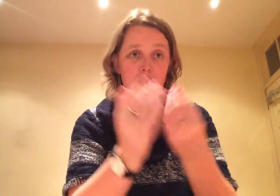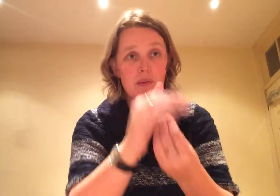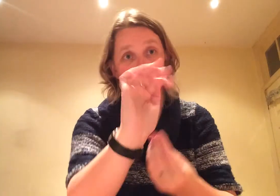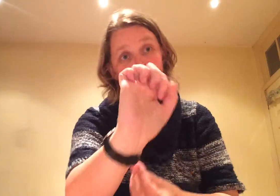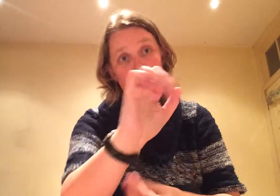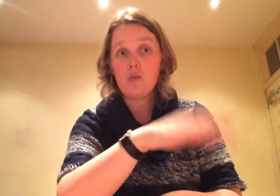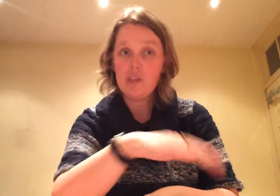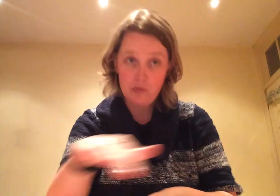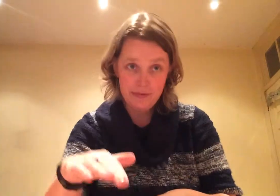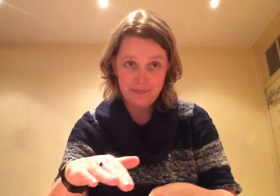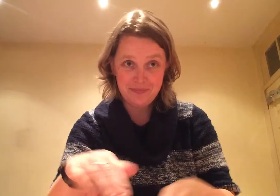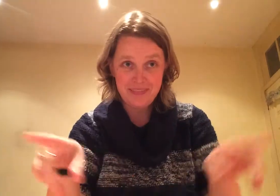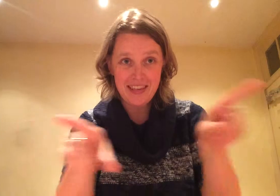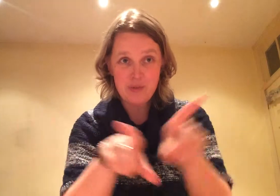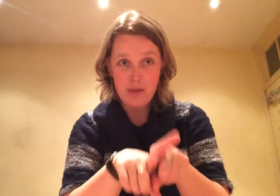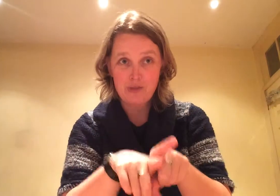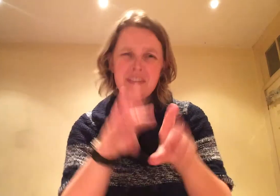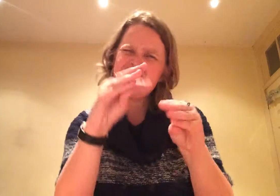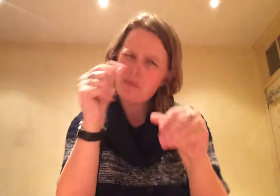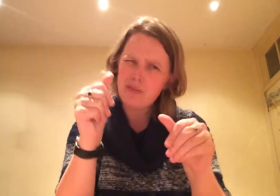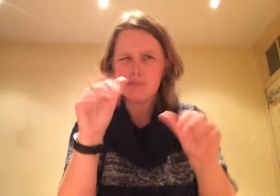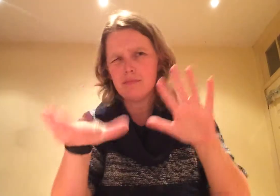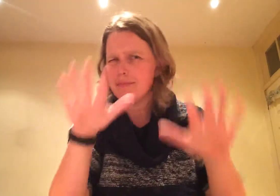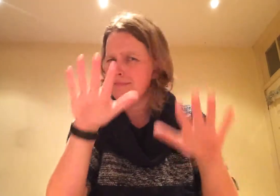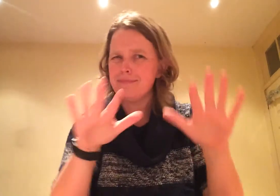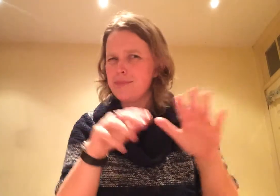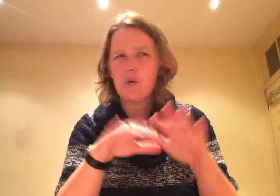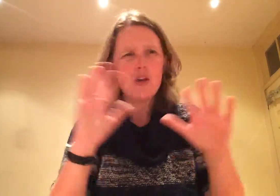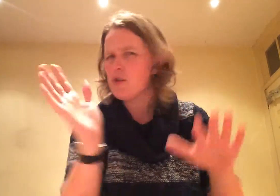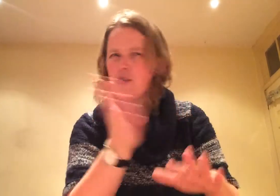with your children as well. Some, not all.